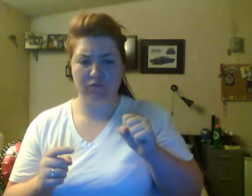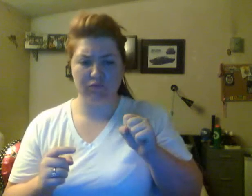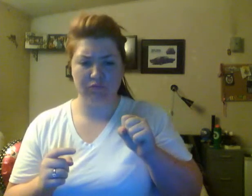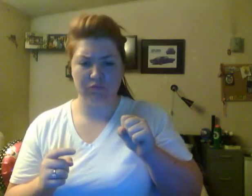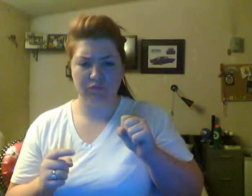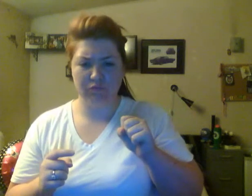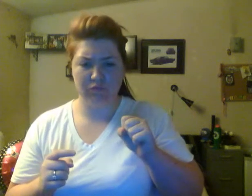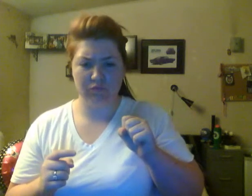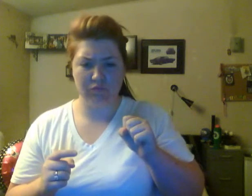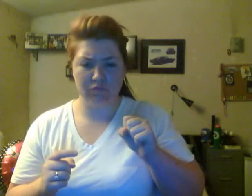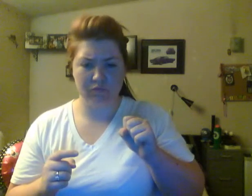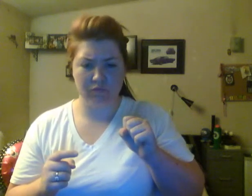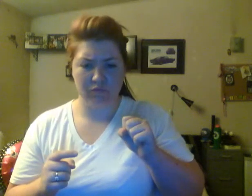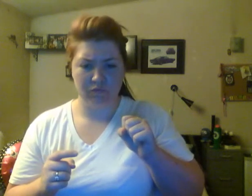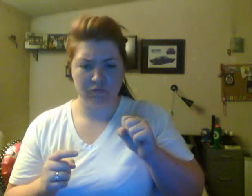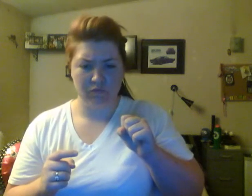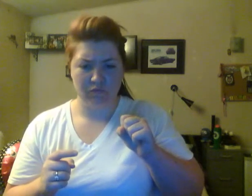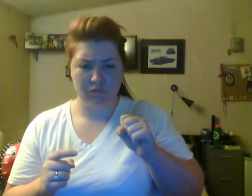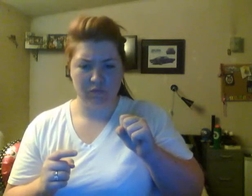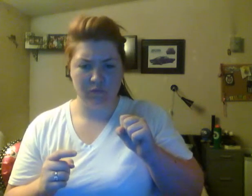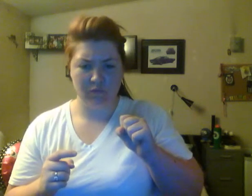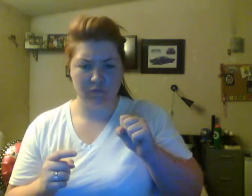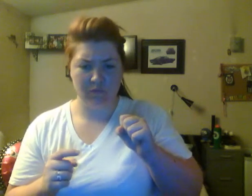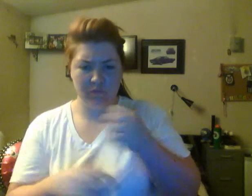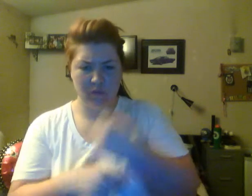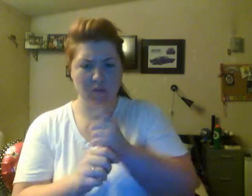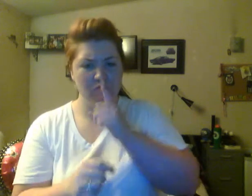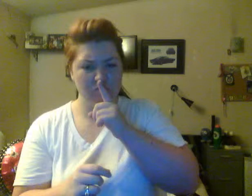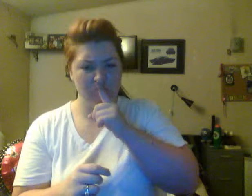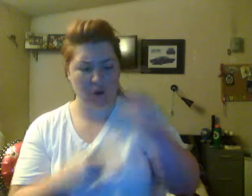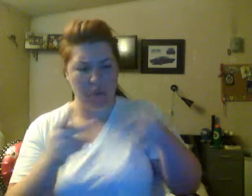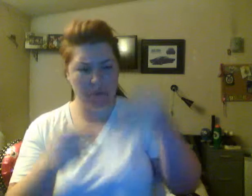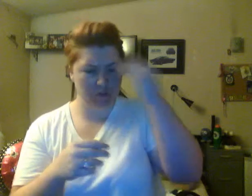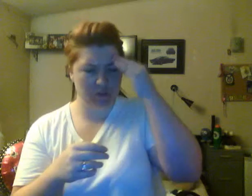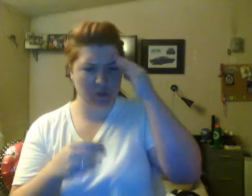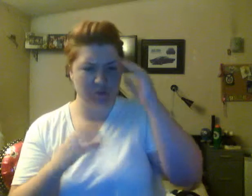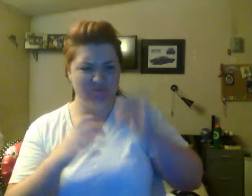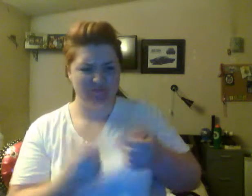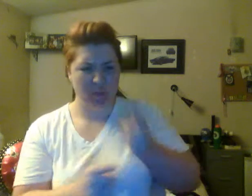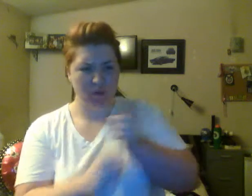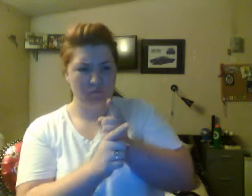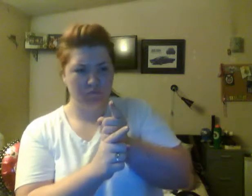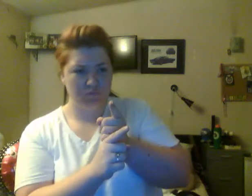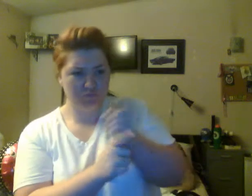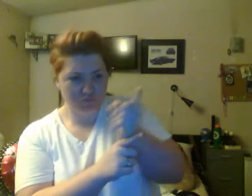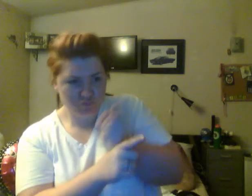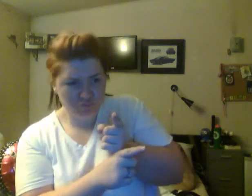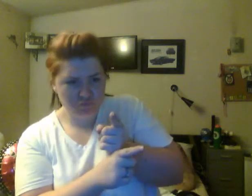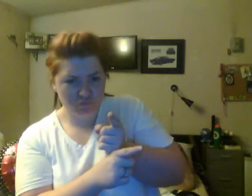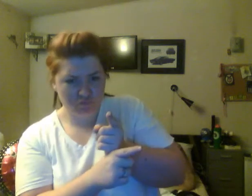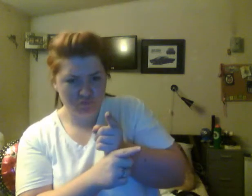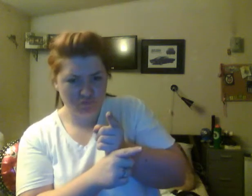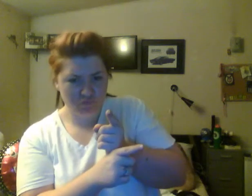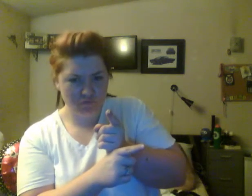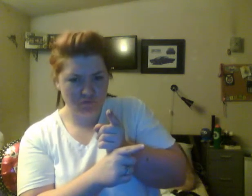to fire the cannons? No. Tell you what, it was the size of the colony. They had